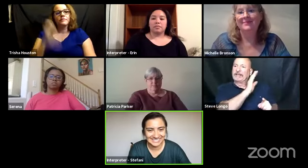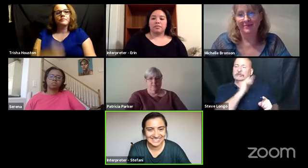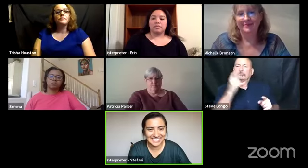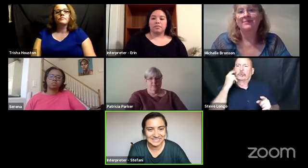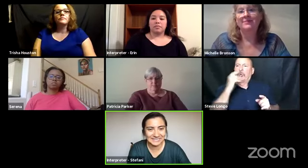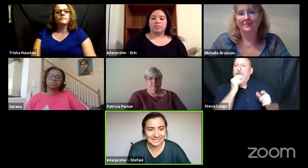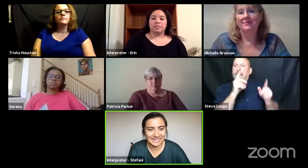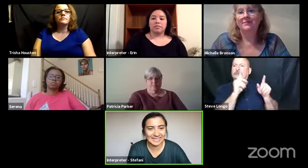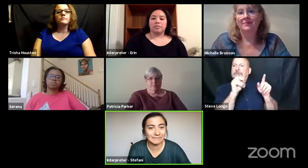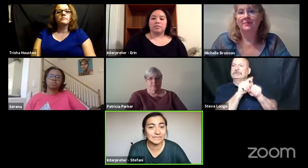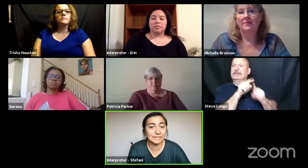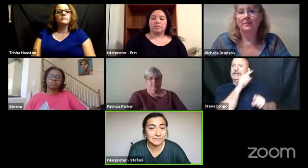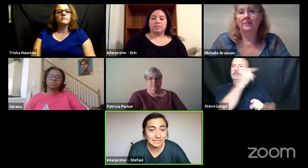I know different